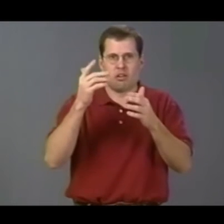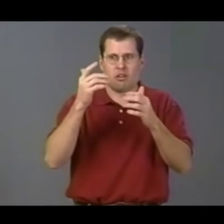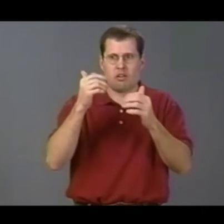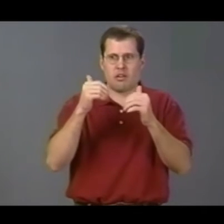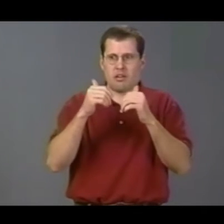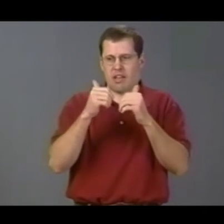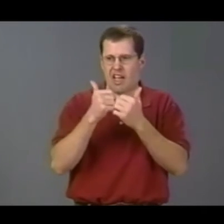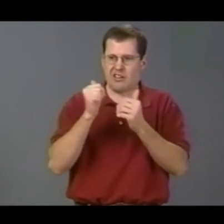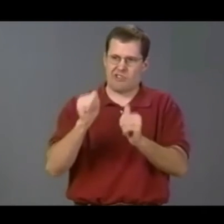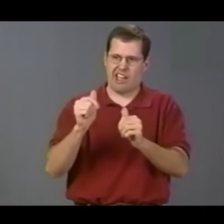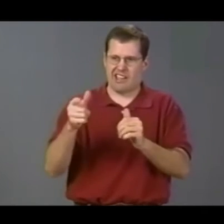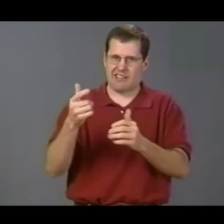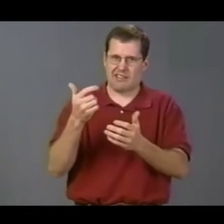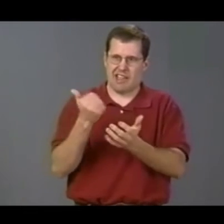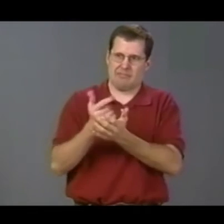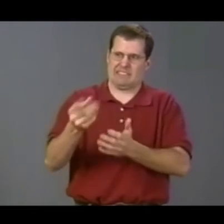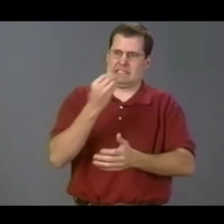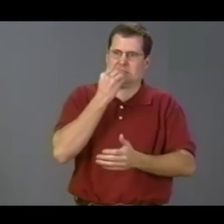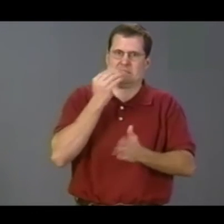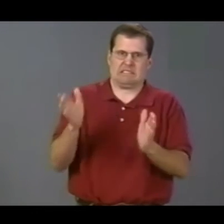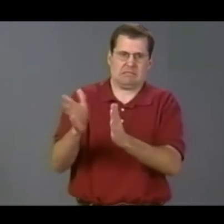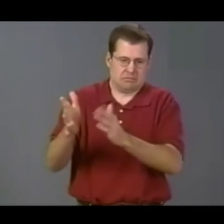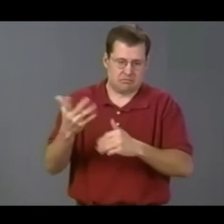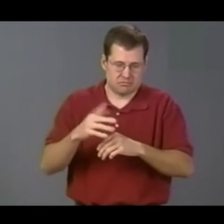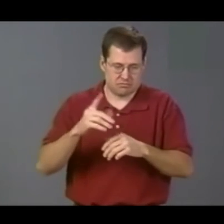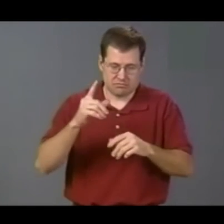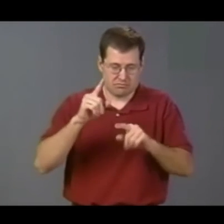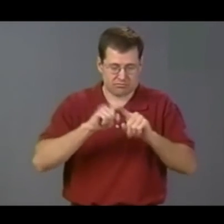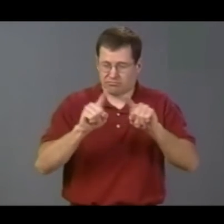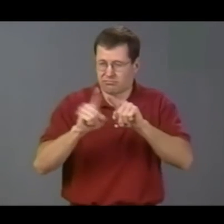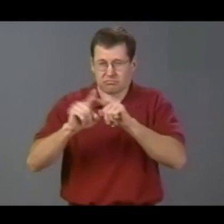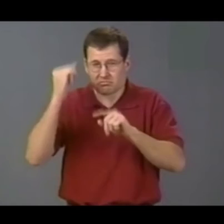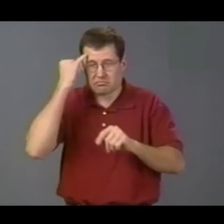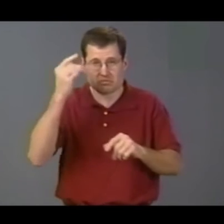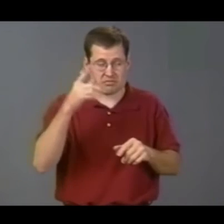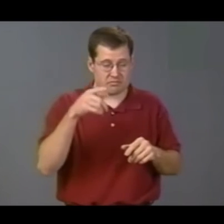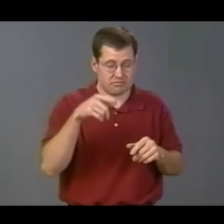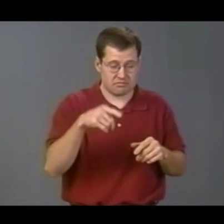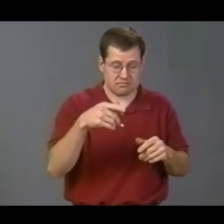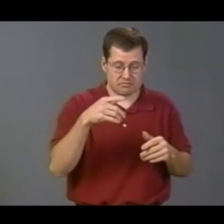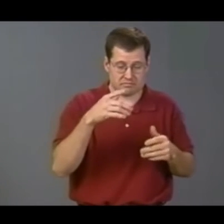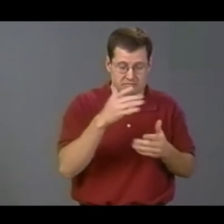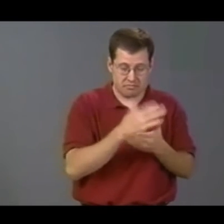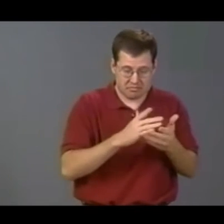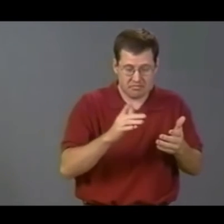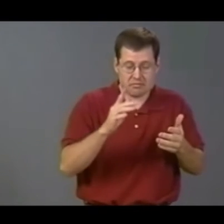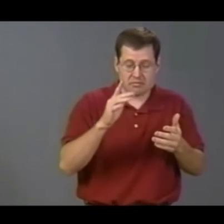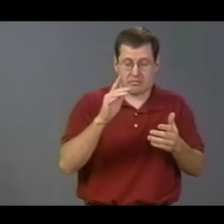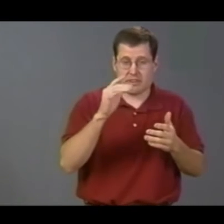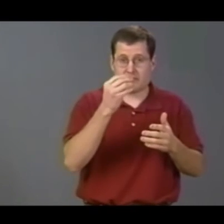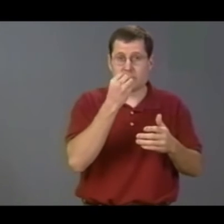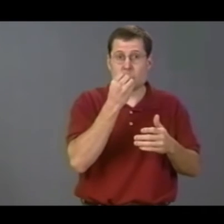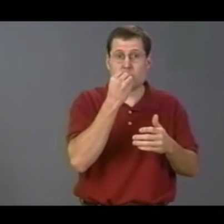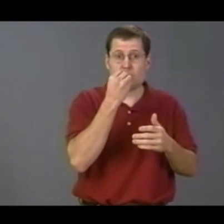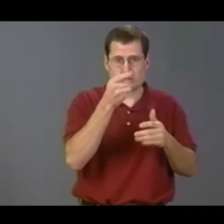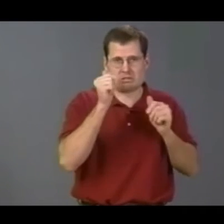Another way is to use your imagination. How can I help them eat food? Well, come up with